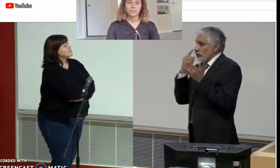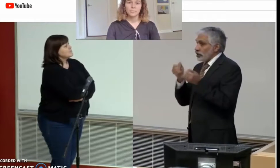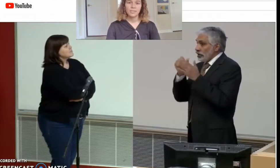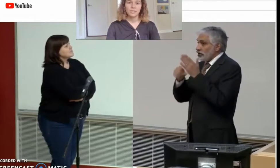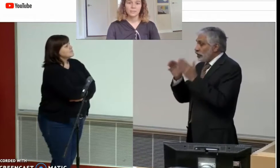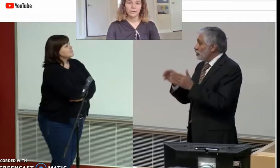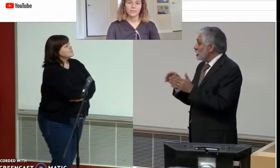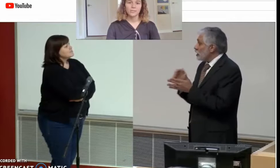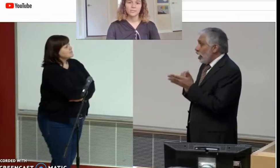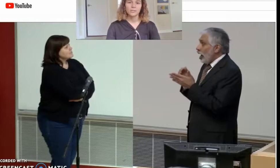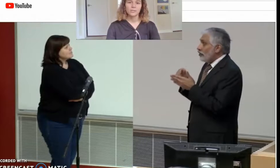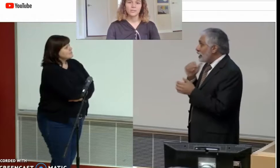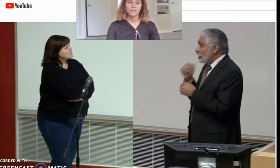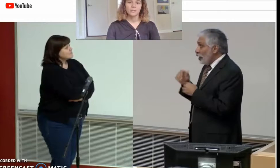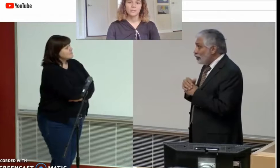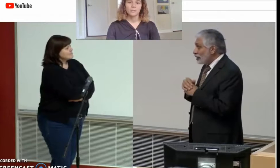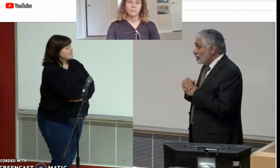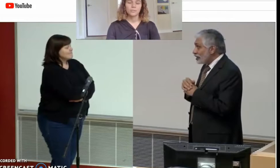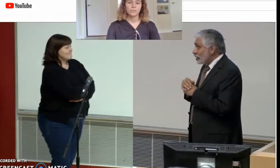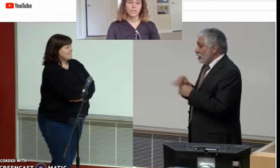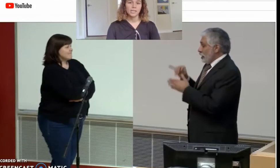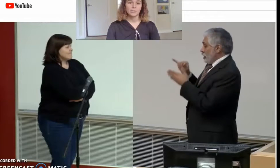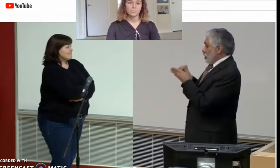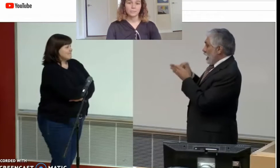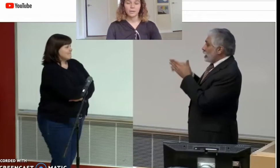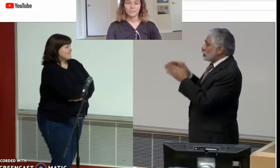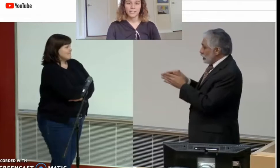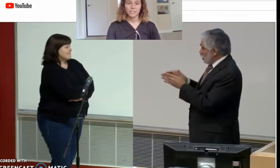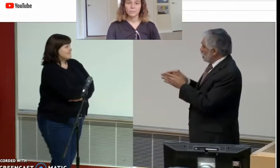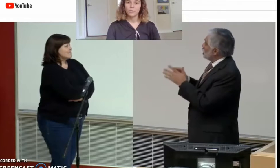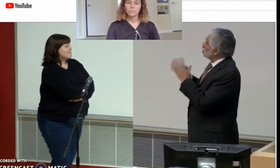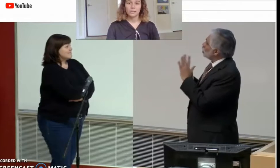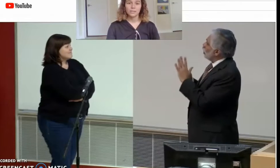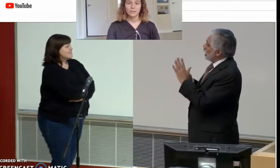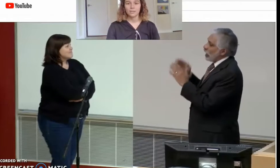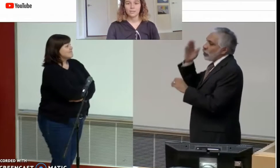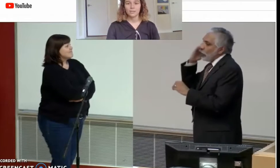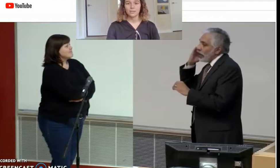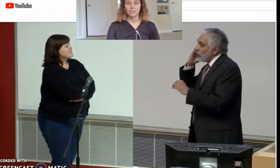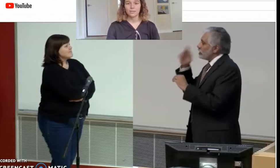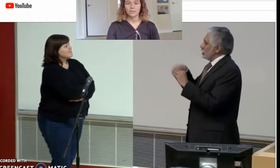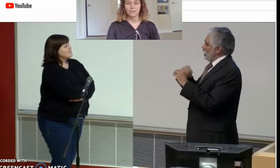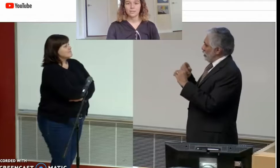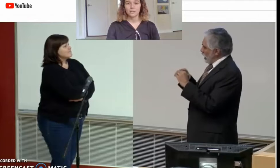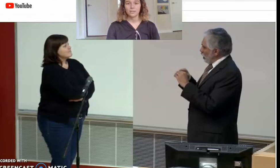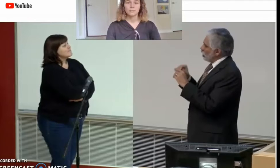they may thank their parents for any kind of modifications, but most likely not.